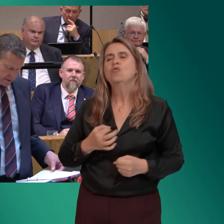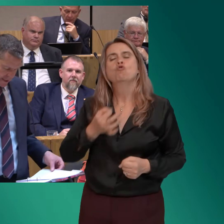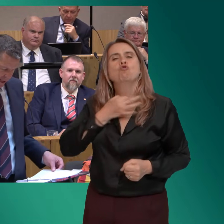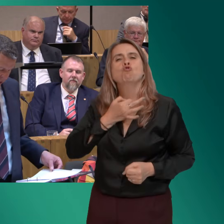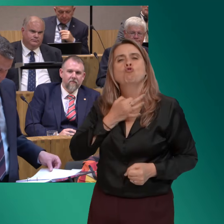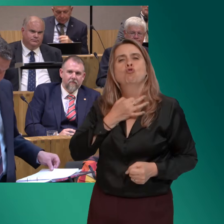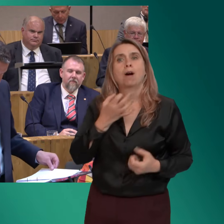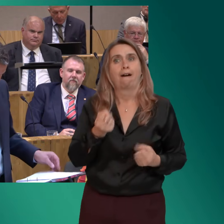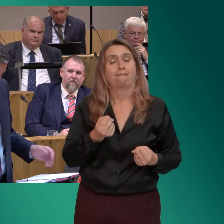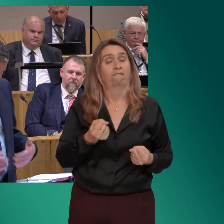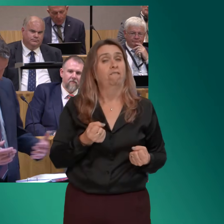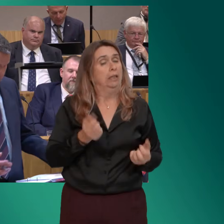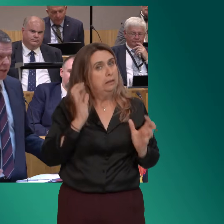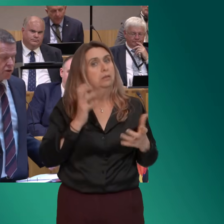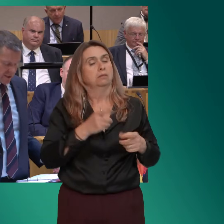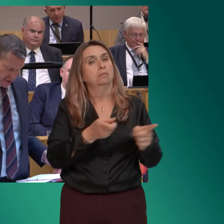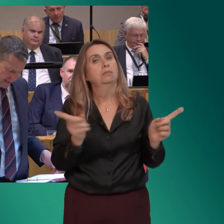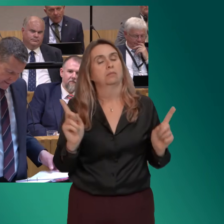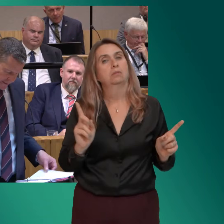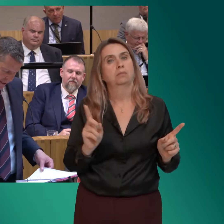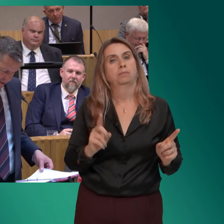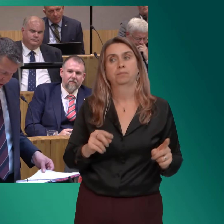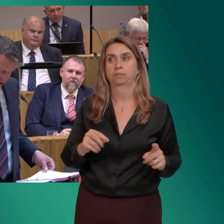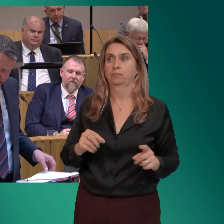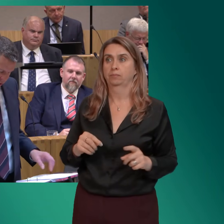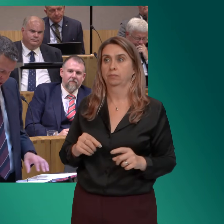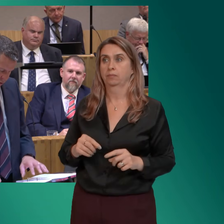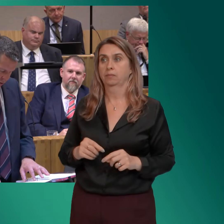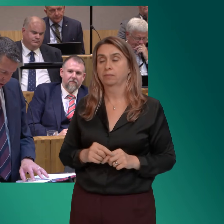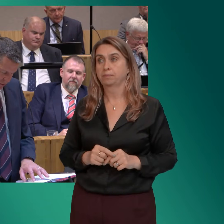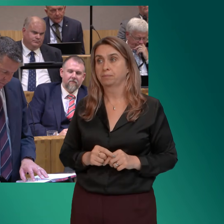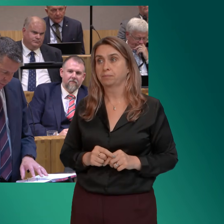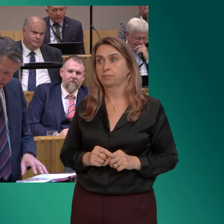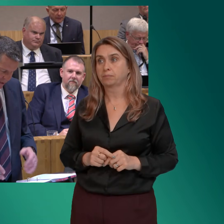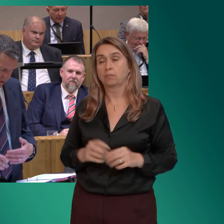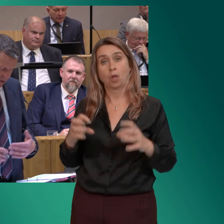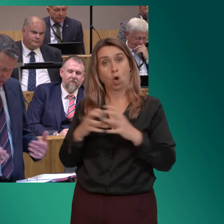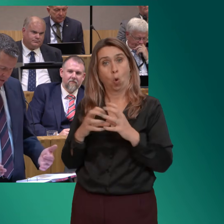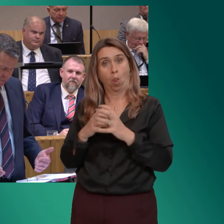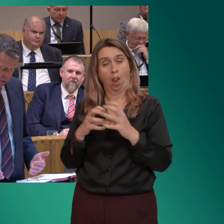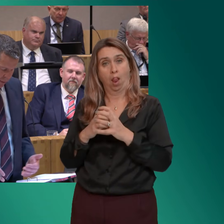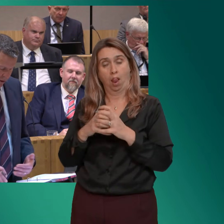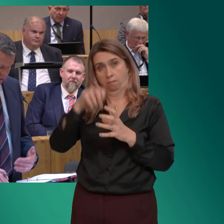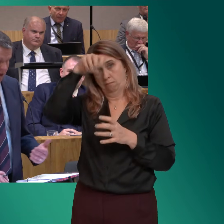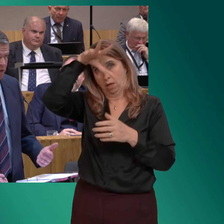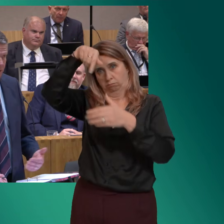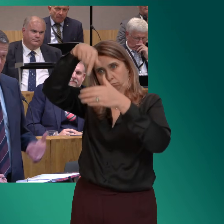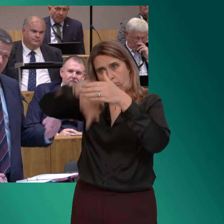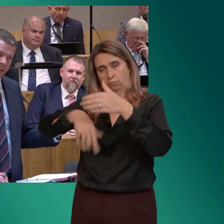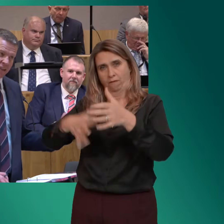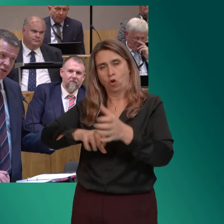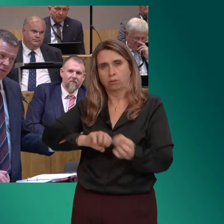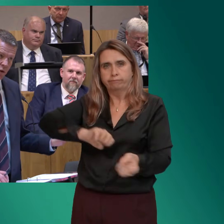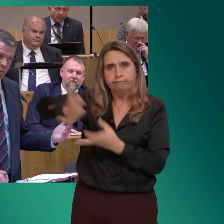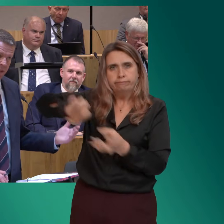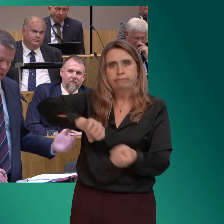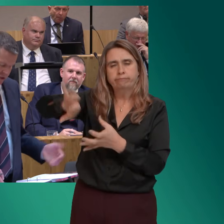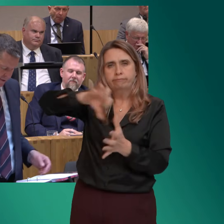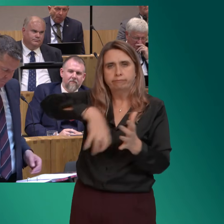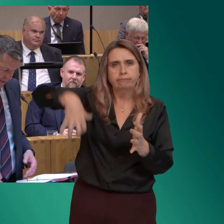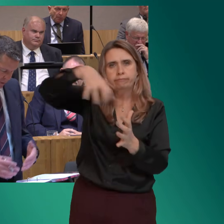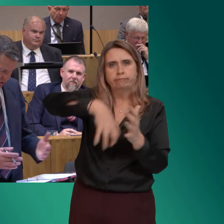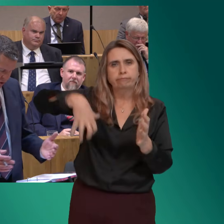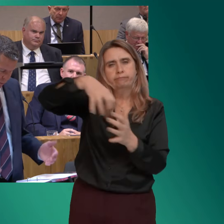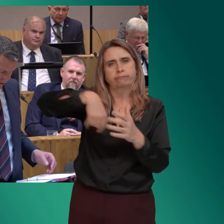many communities are facing. Now, we know that addressing threats associated with coal tips will need a sustained programme of investment. The mining industry, of course,